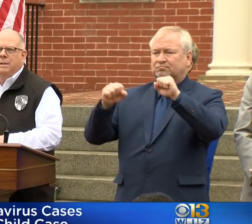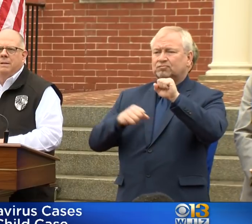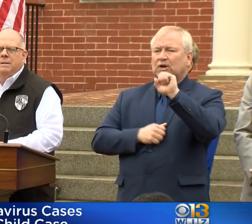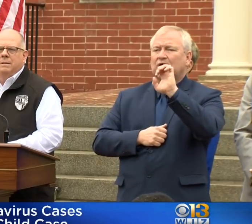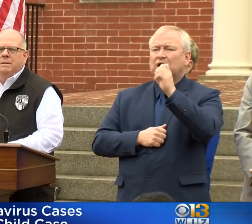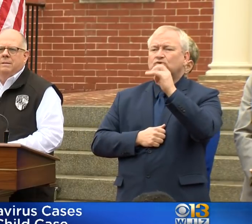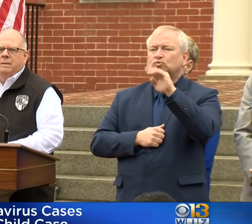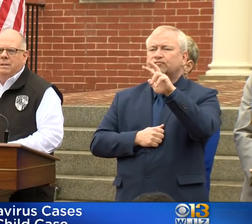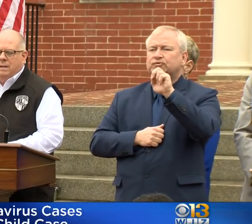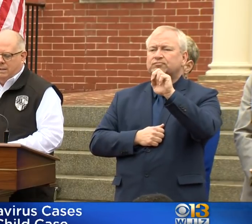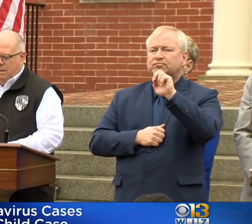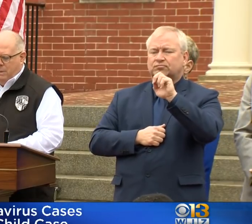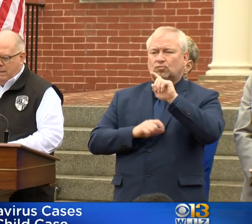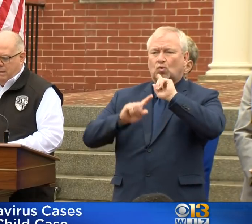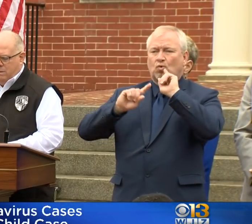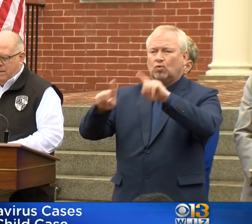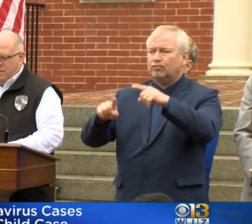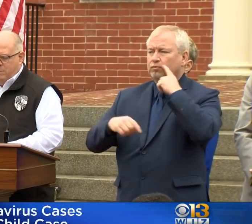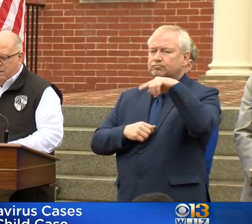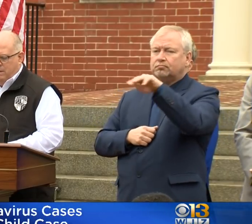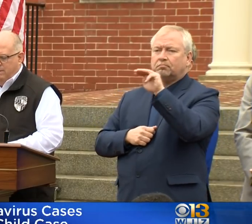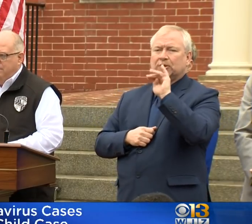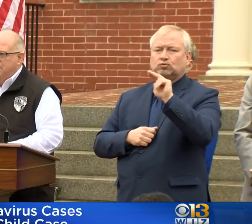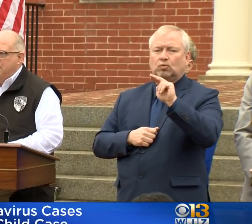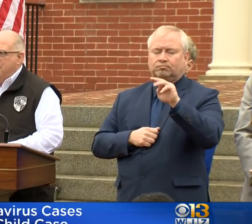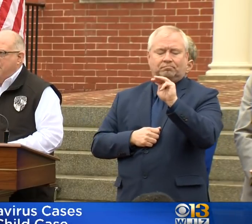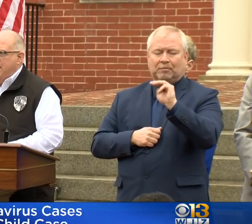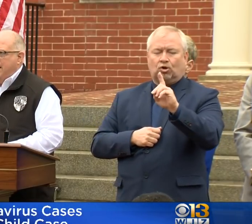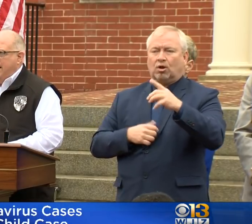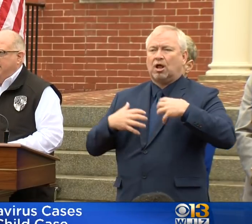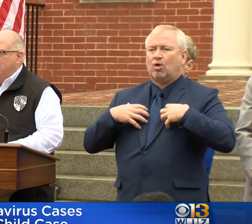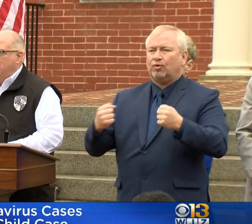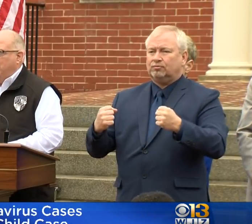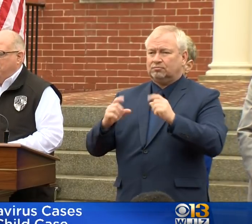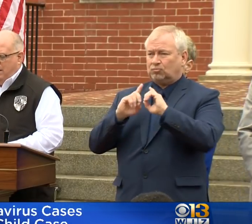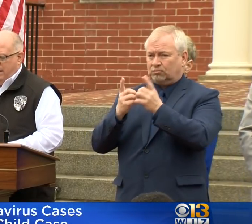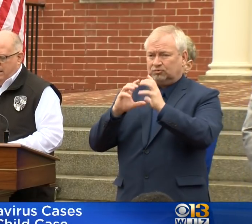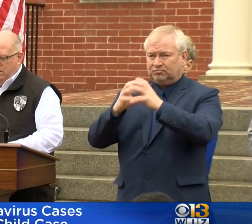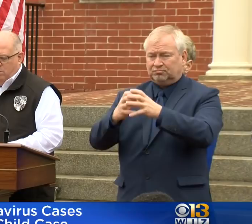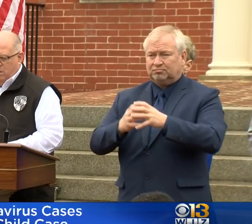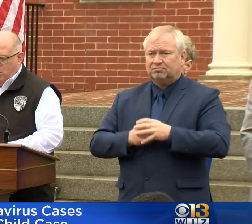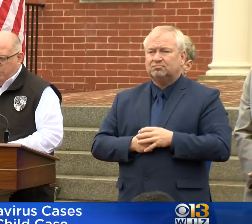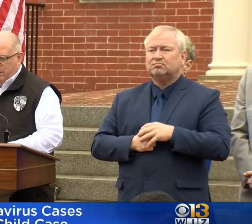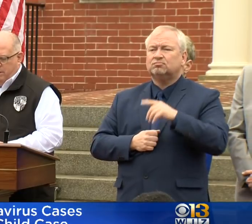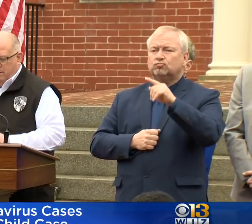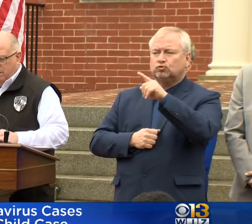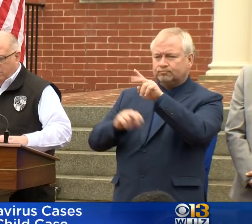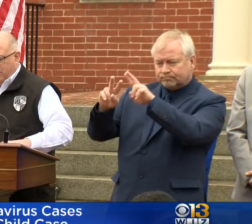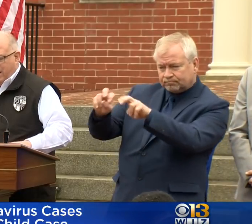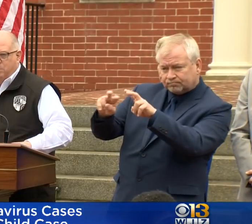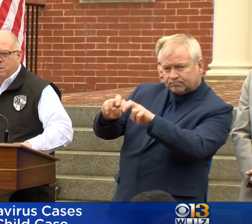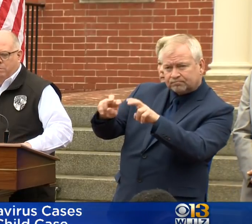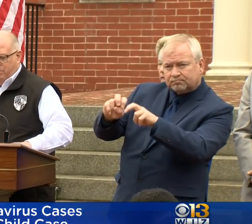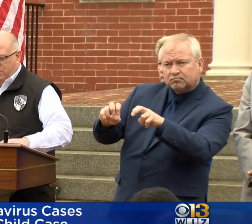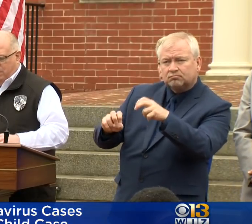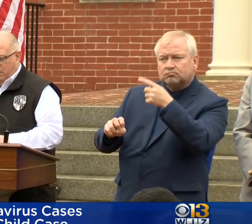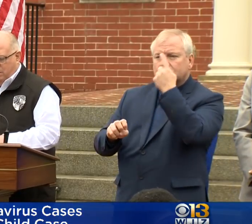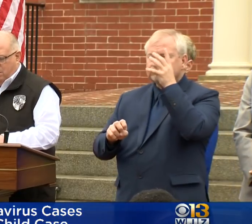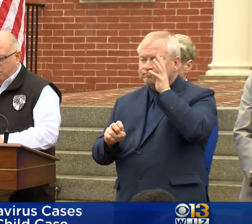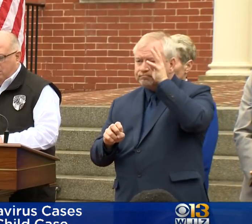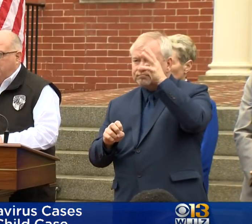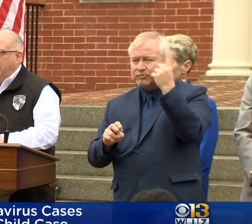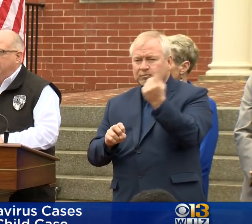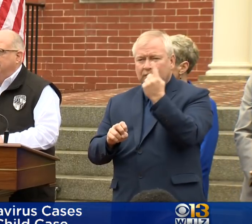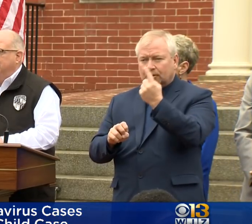Health to conduct an immediate assessment and come up with a plan in order to open closed hospital